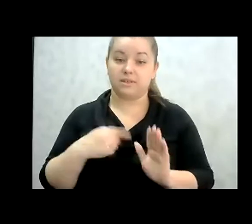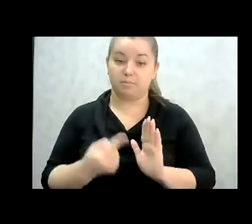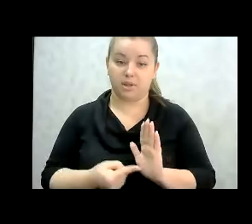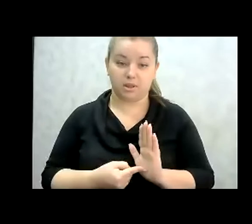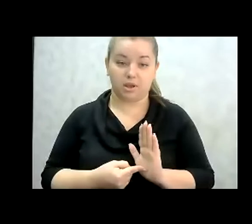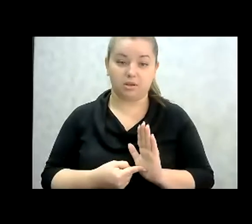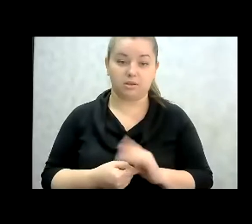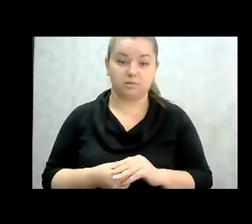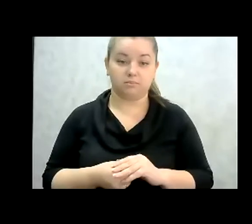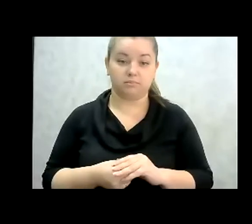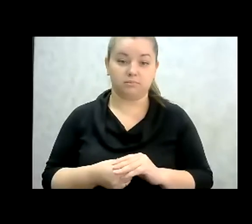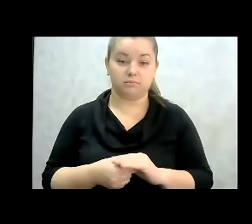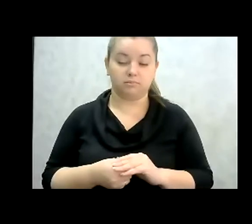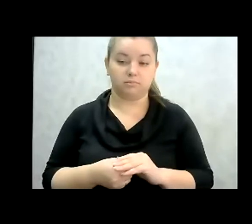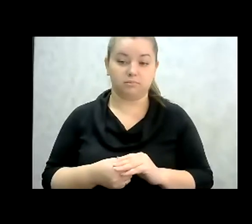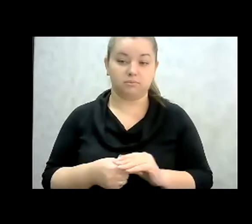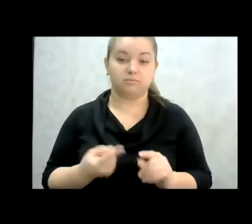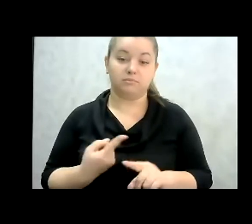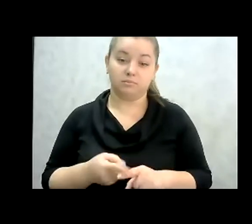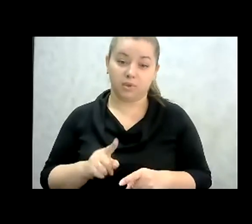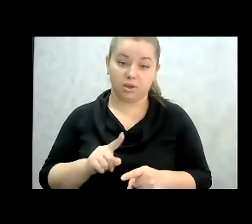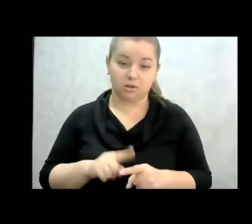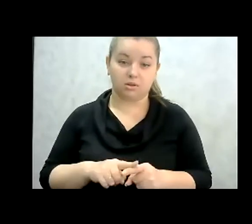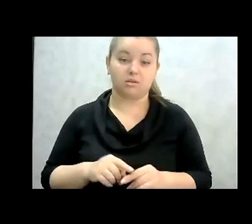The fact that we discuss all this today